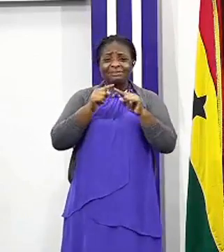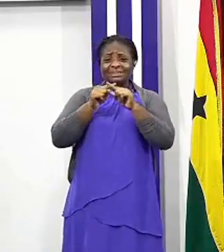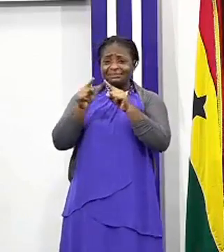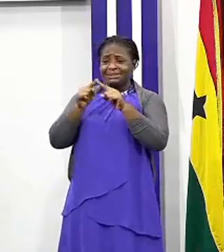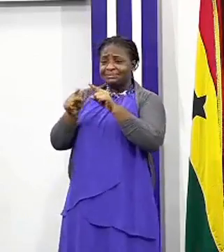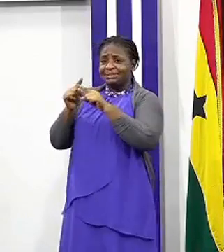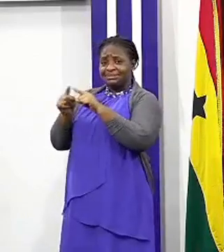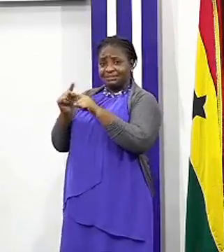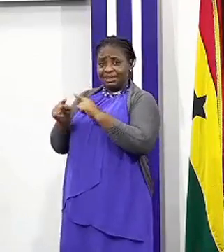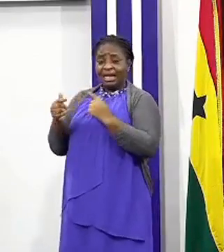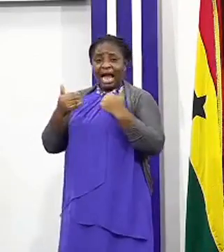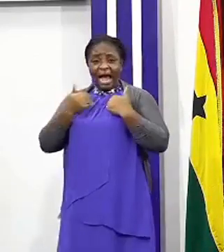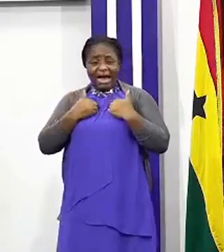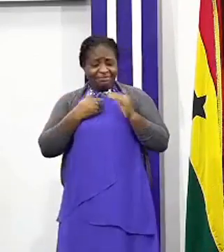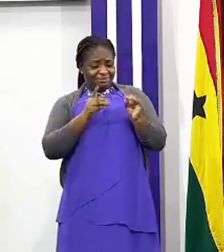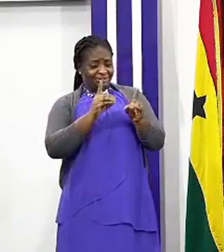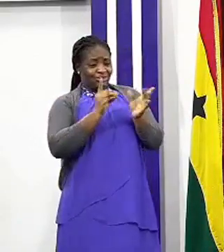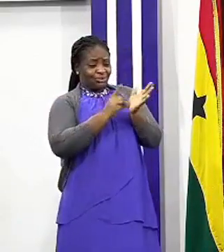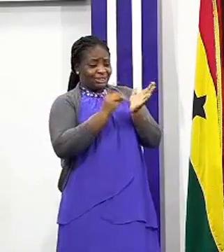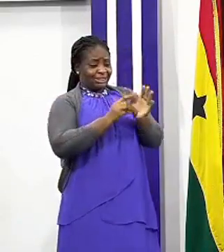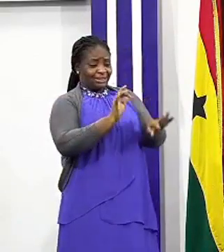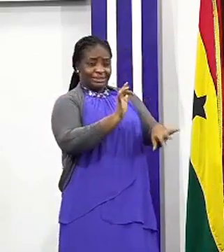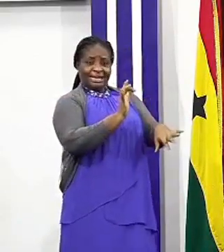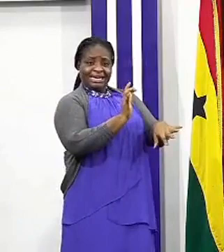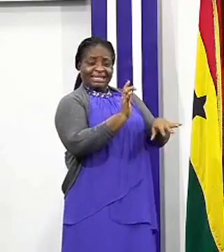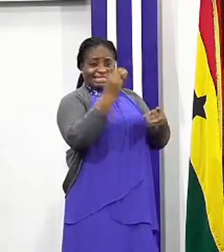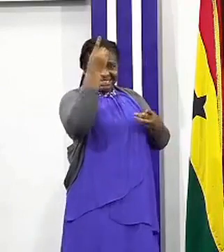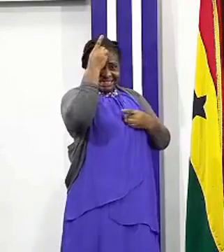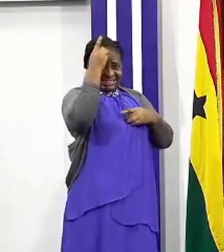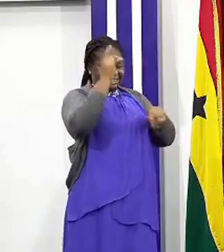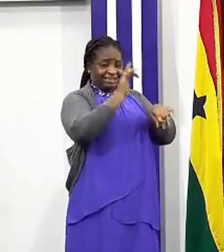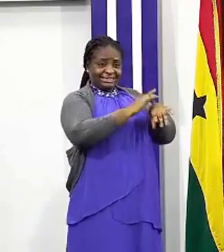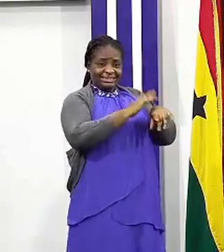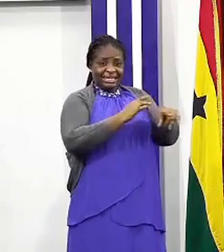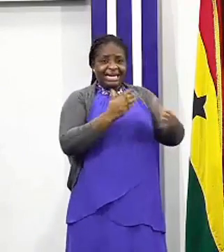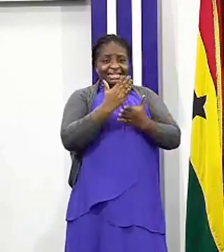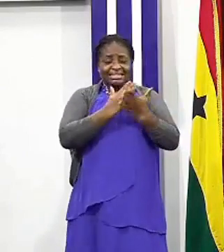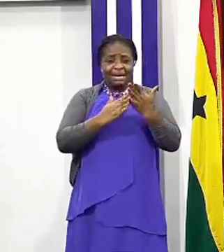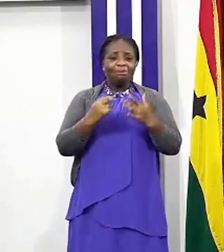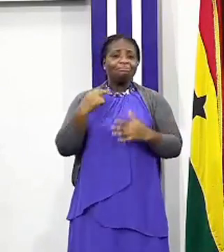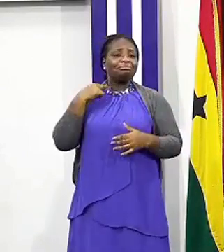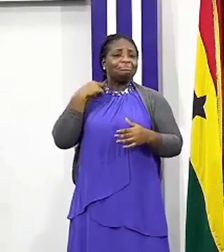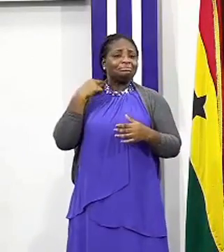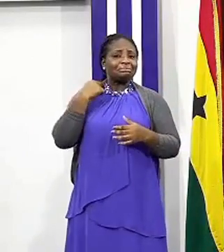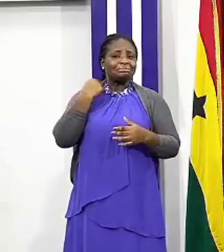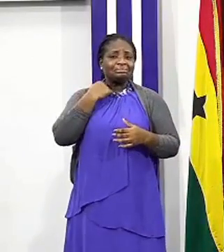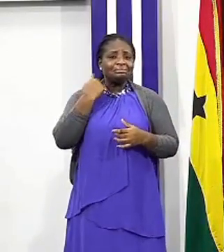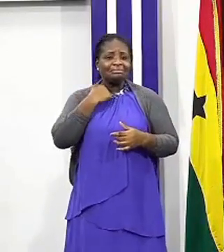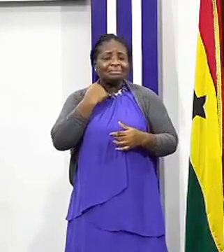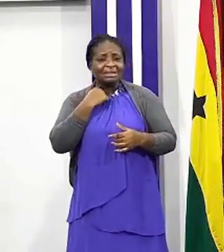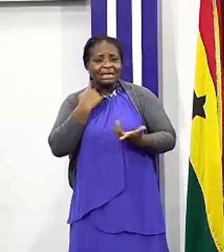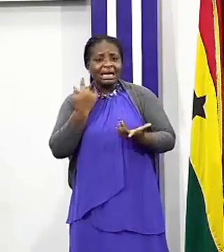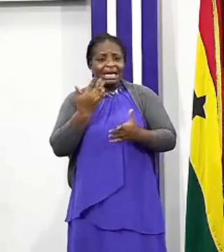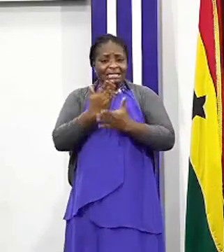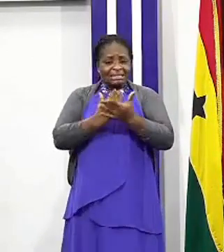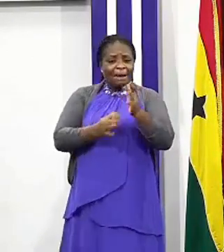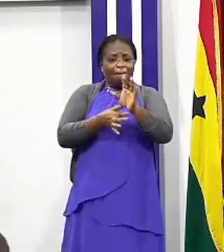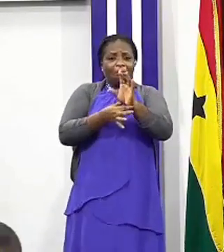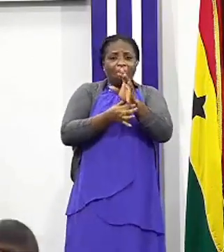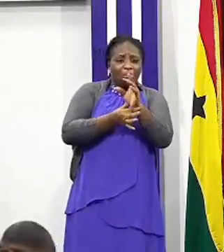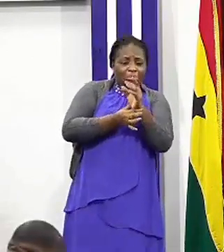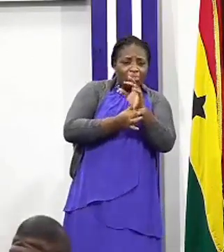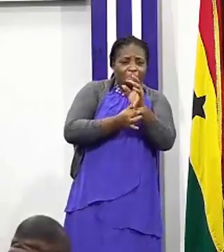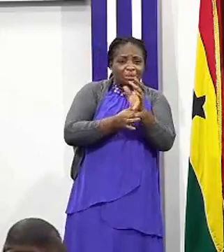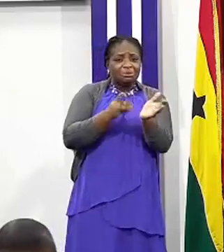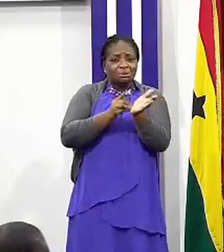wo mo ye se wo mo ye infectious disease specialist bi epidemiologist obi wo ha ye dompe doctor obi